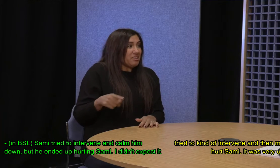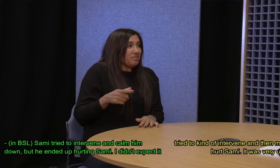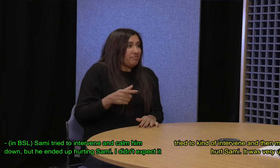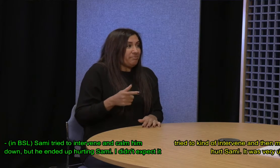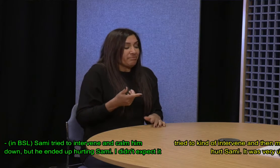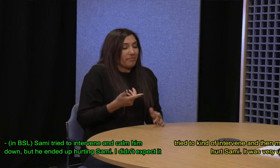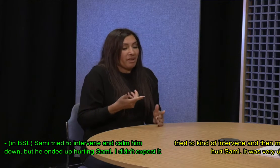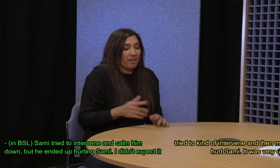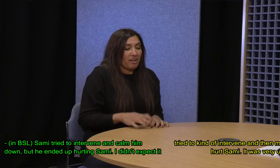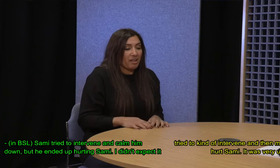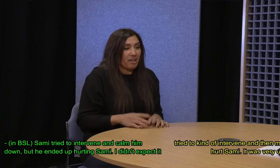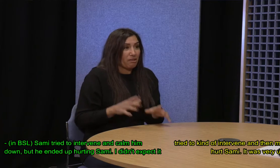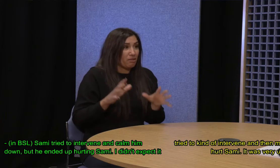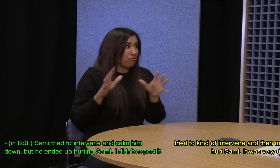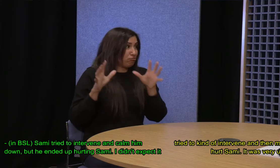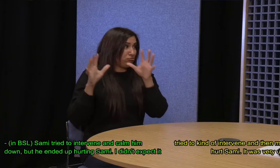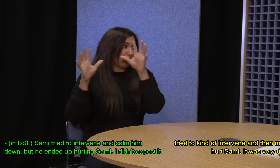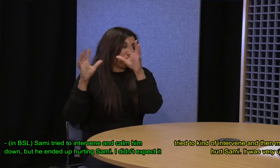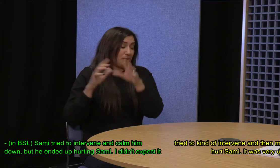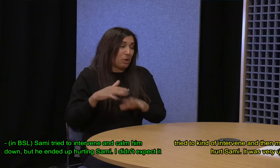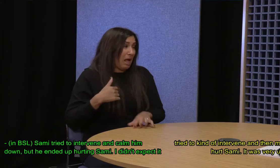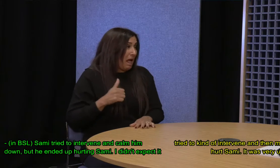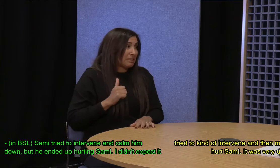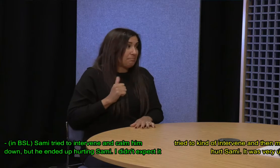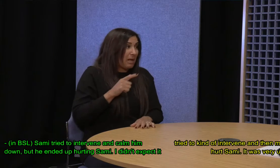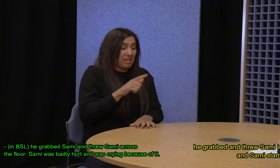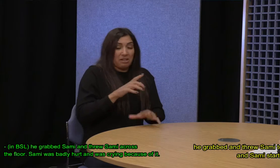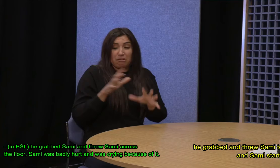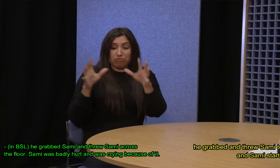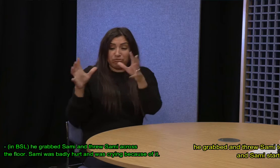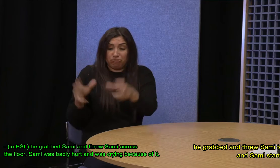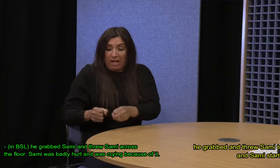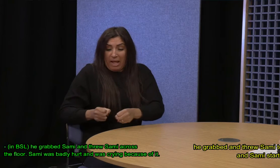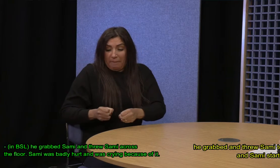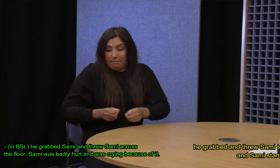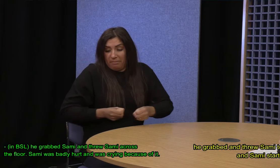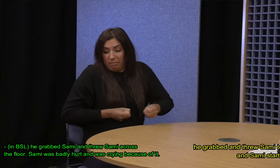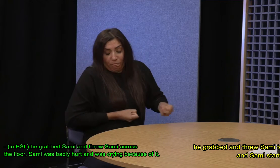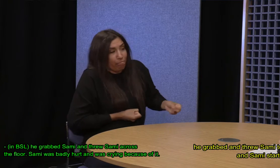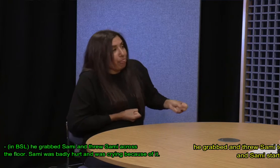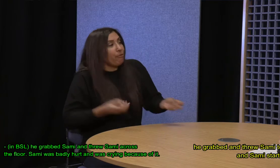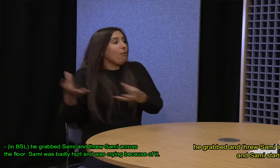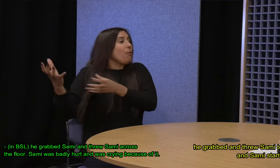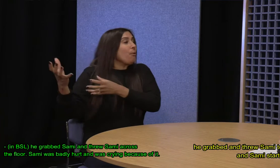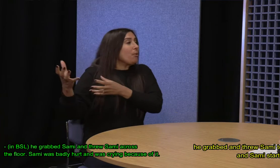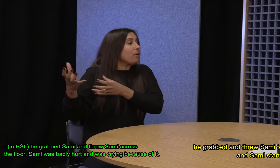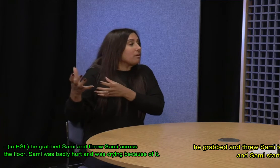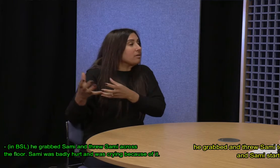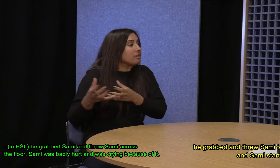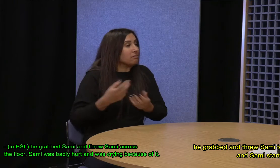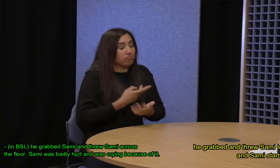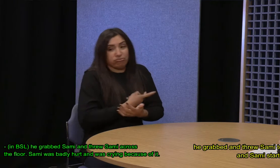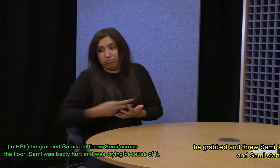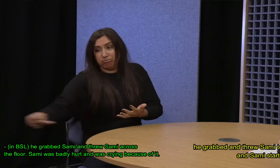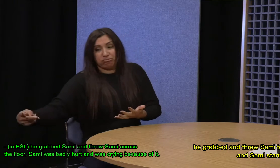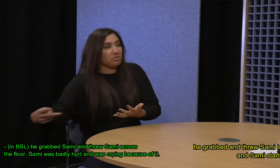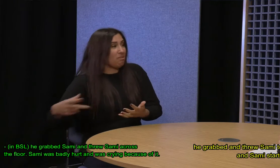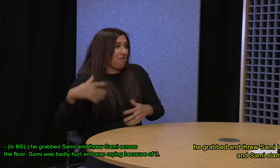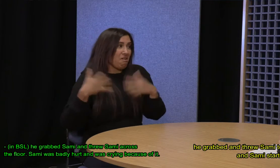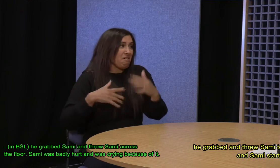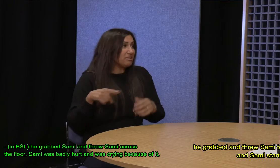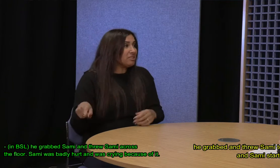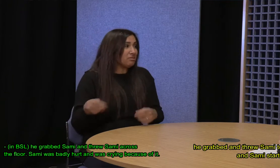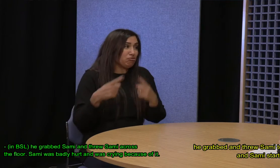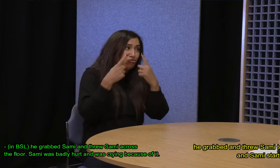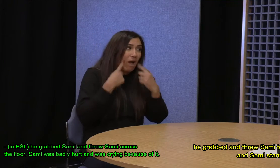And then my husband hurt Sammy. It was very unexpected. He grabbed Sammy and threw Sammy